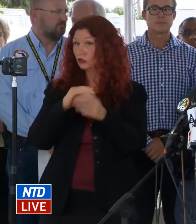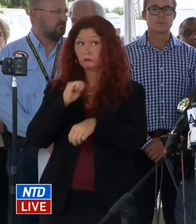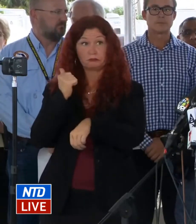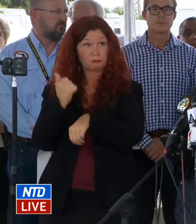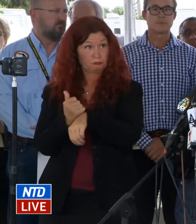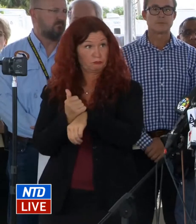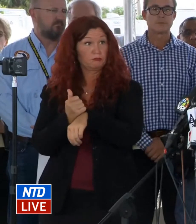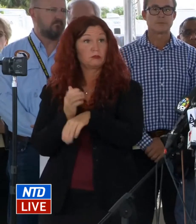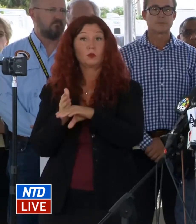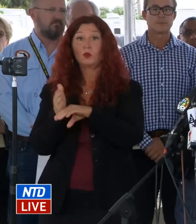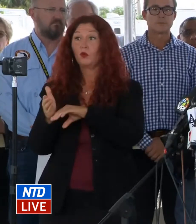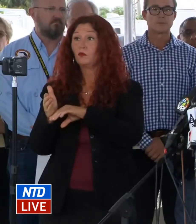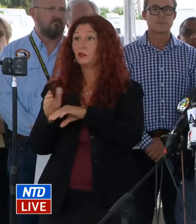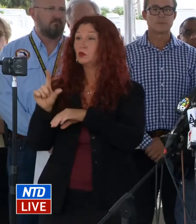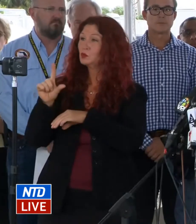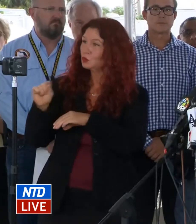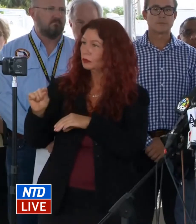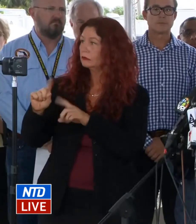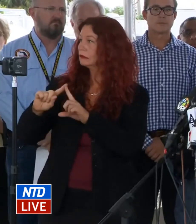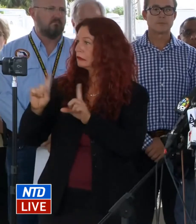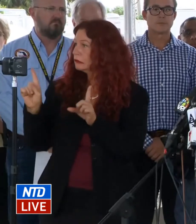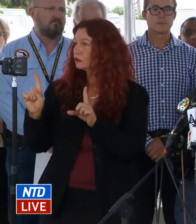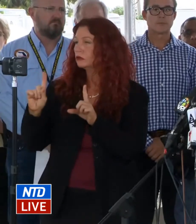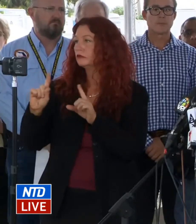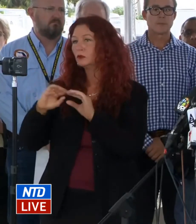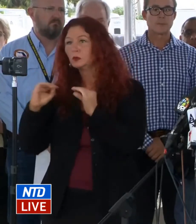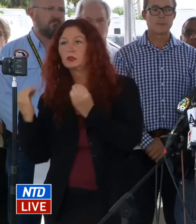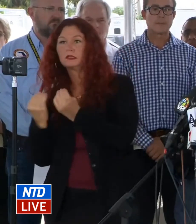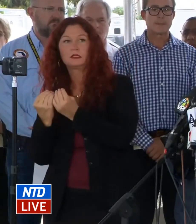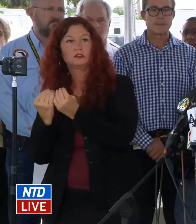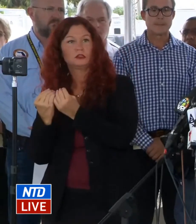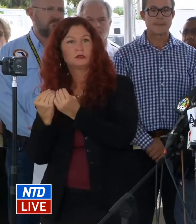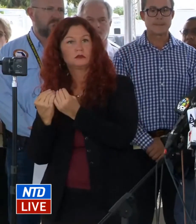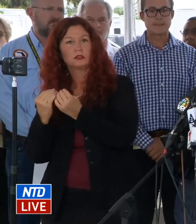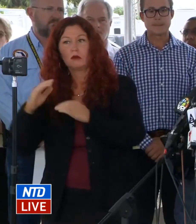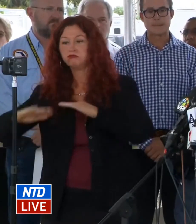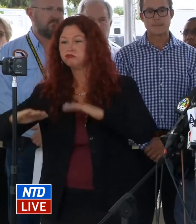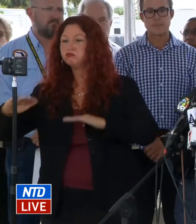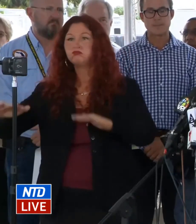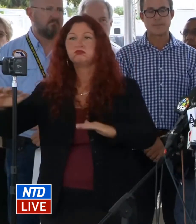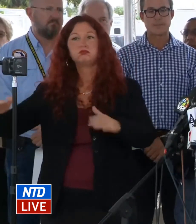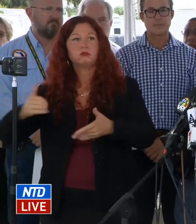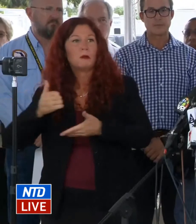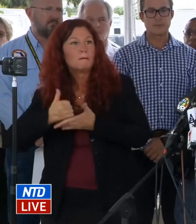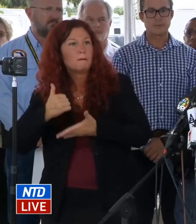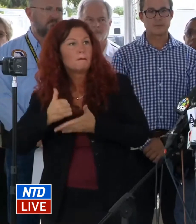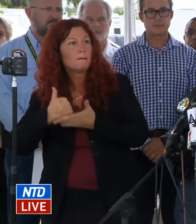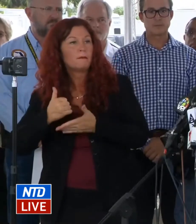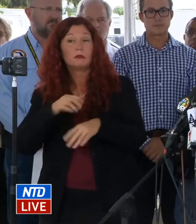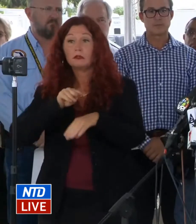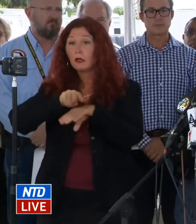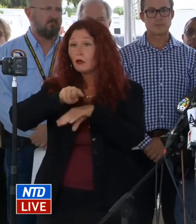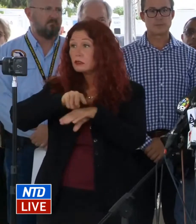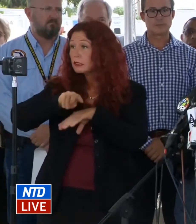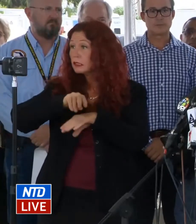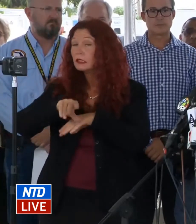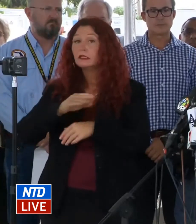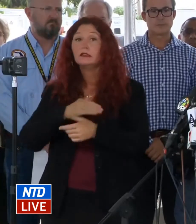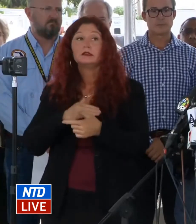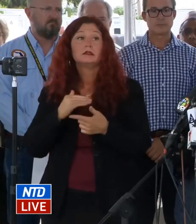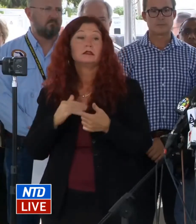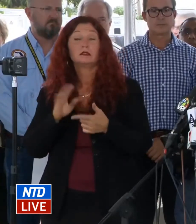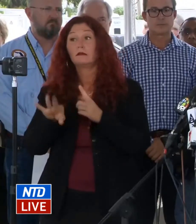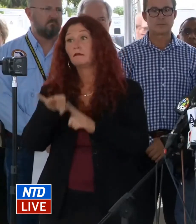has over 20 agencies now offering support, short and long-term counseling,